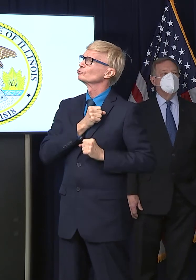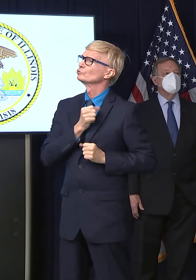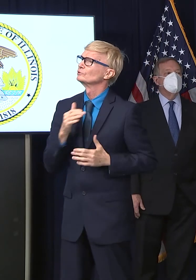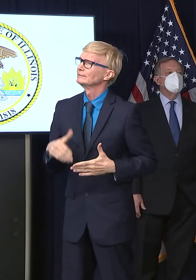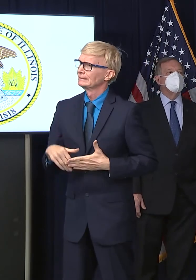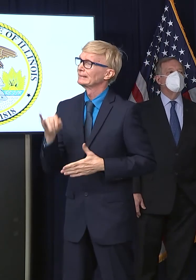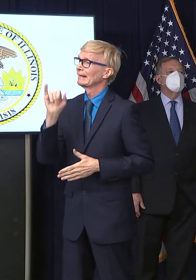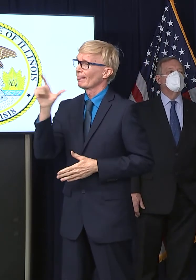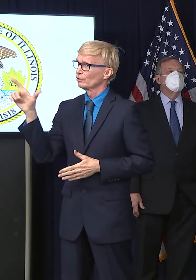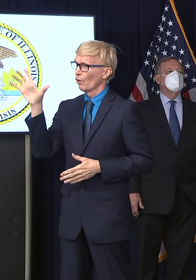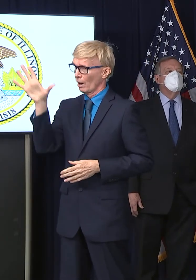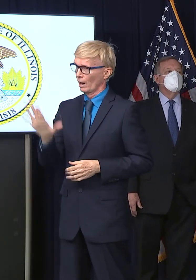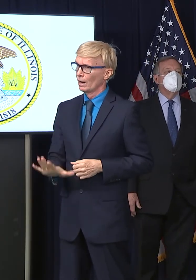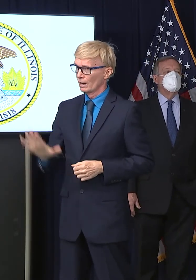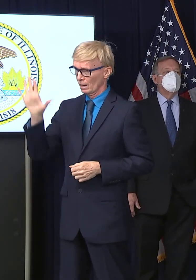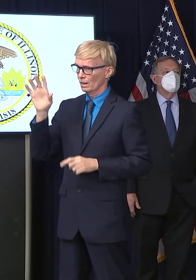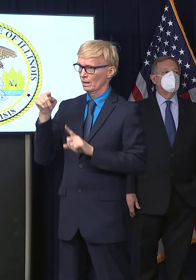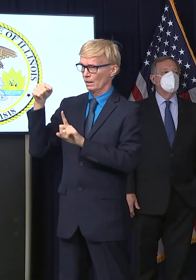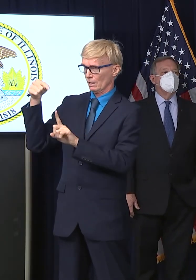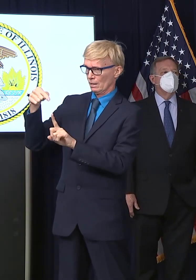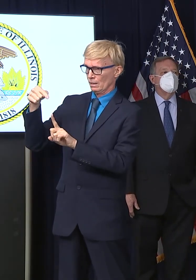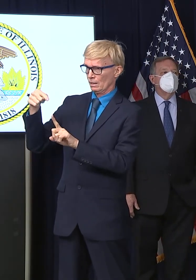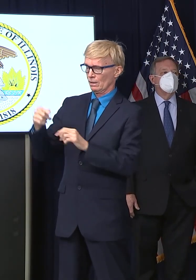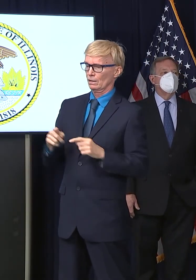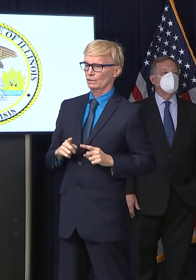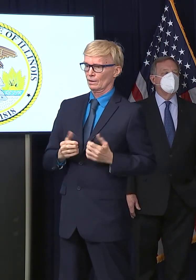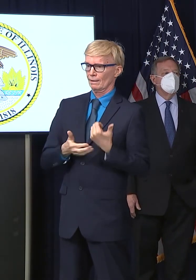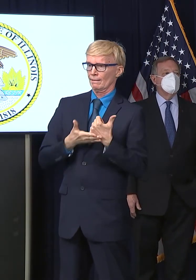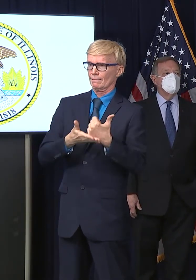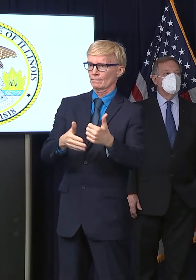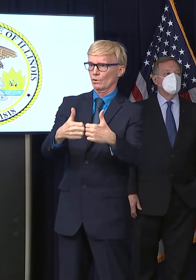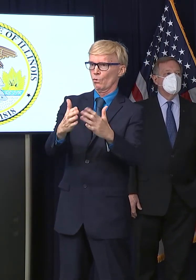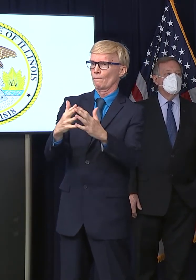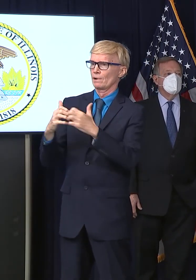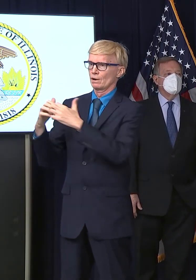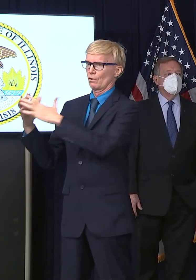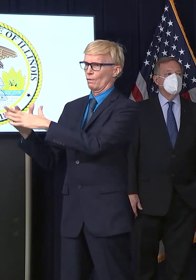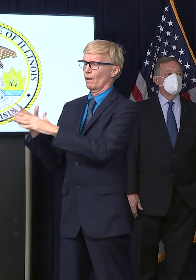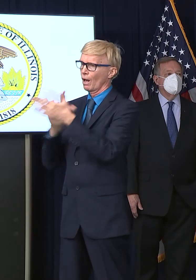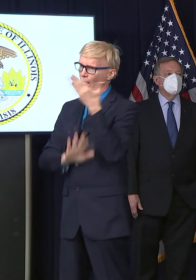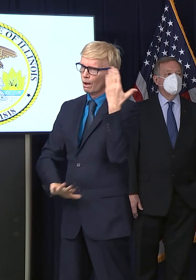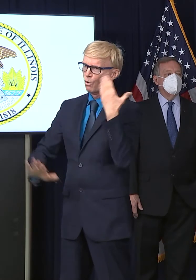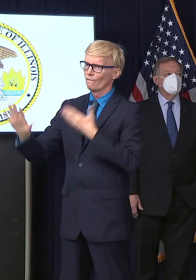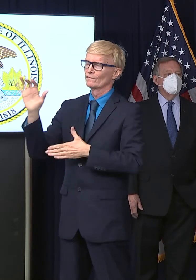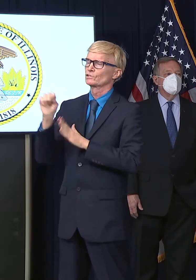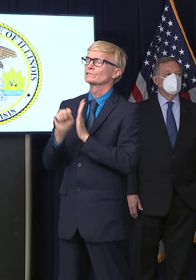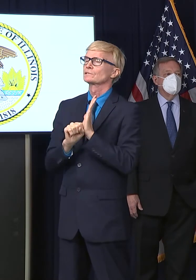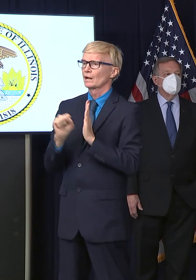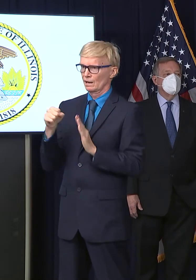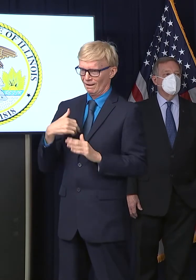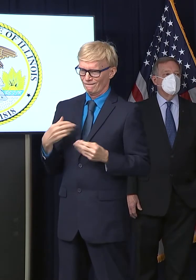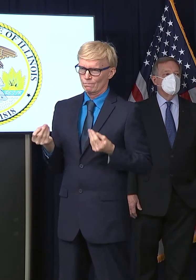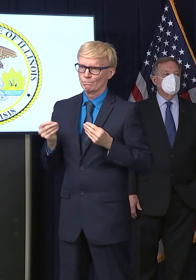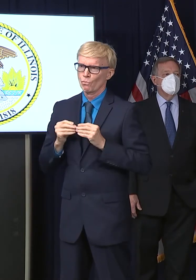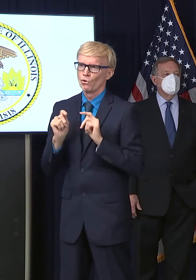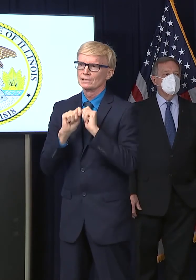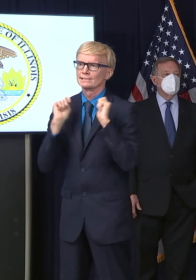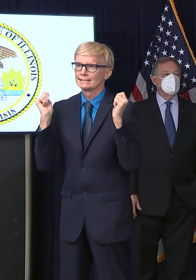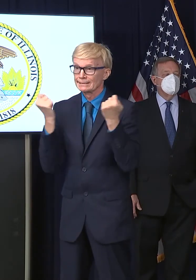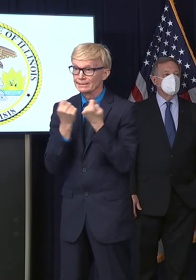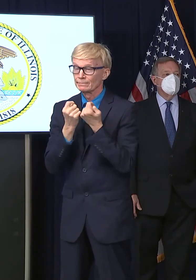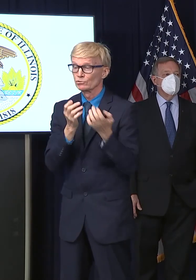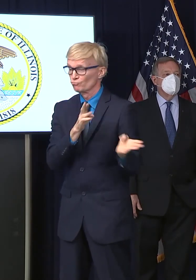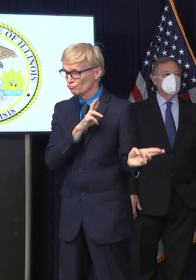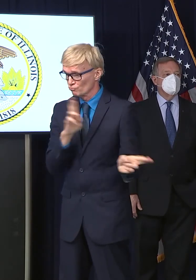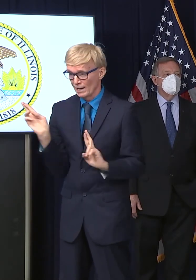Illinois National Guard, to opening sites, mass vac sites all across the state. We have more teams that are ready to go. As